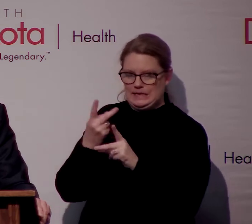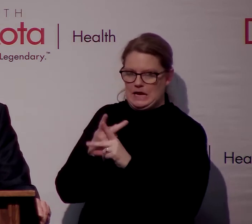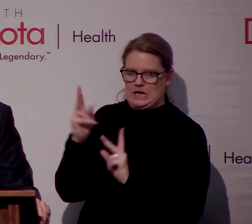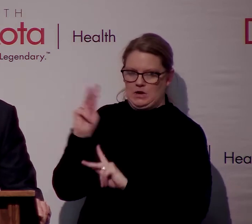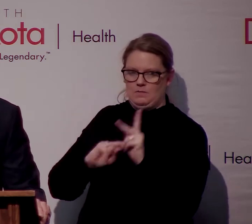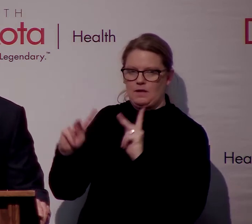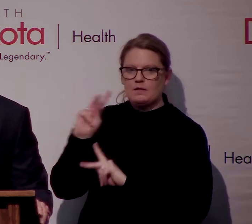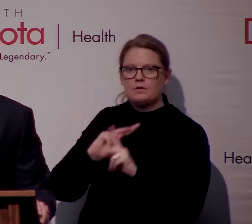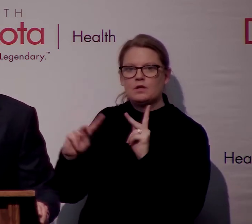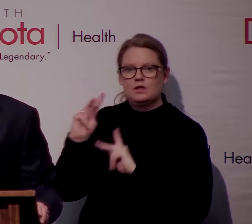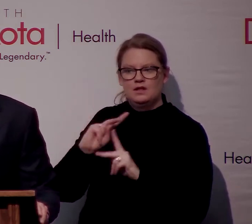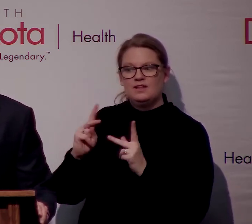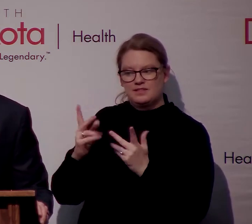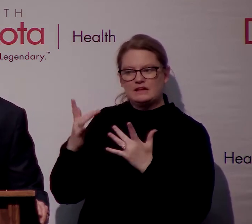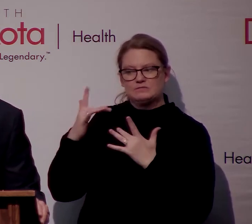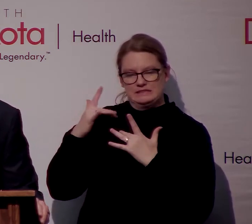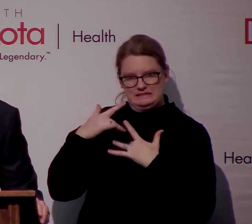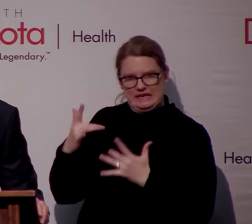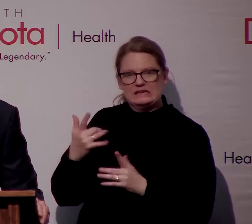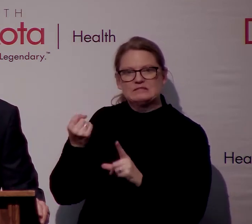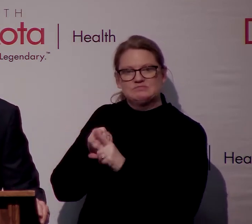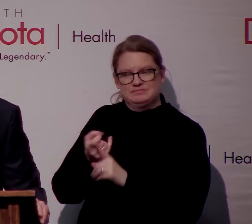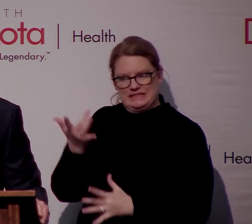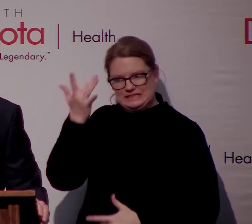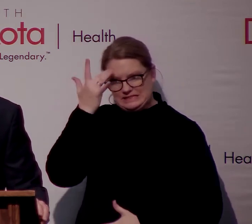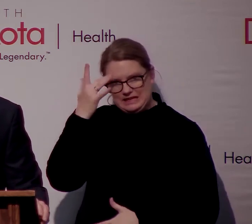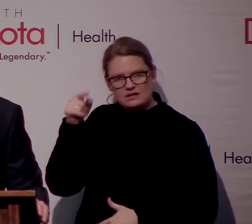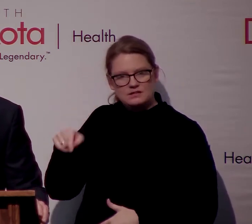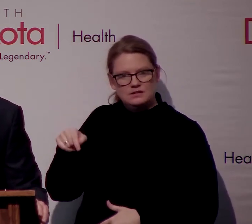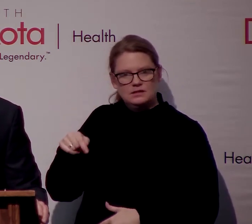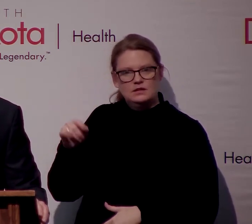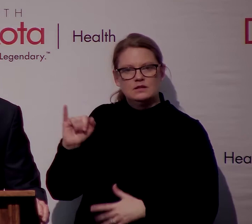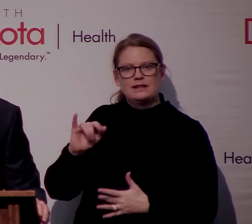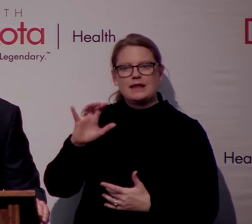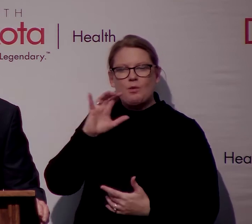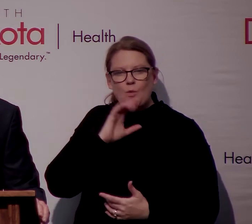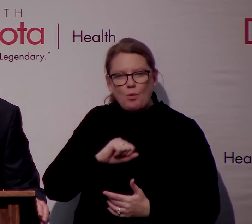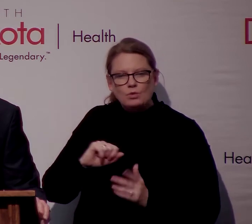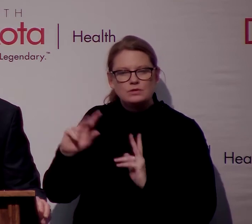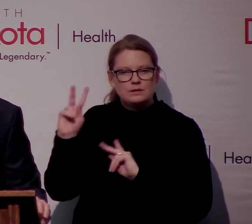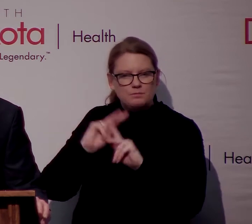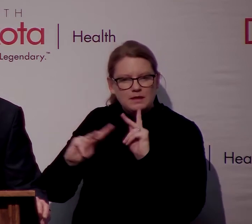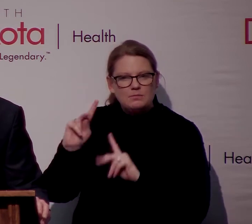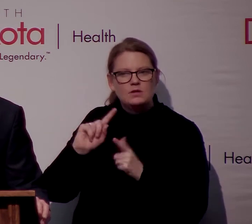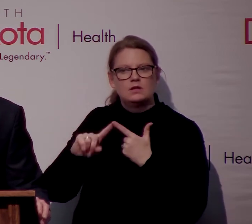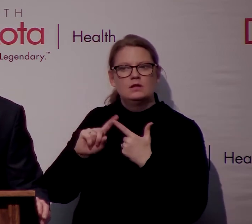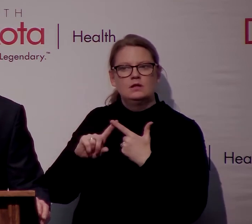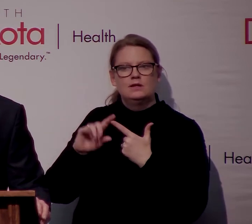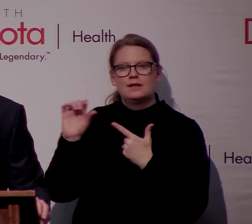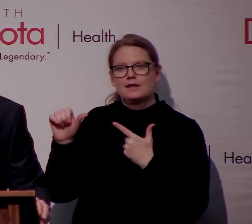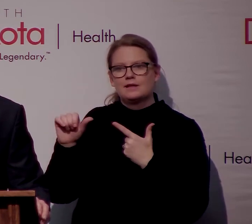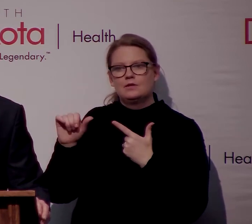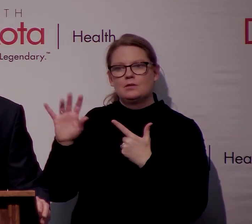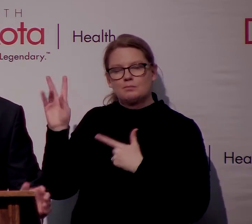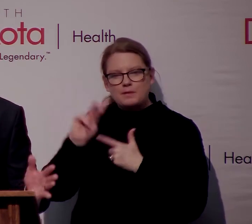most vulnerable in the state, as I said on Friday, are the people that are elderly or chronic underlying